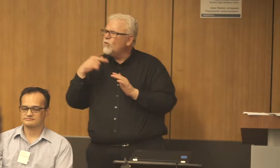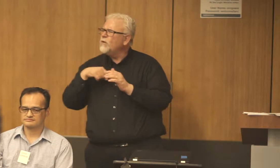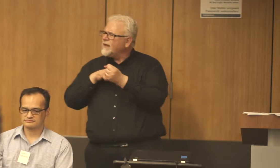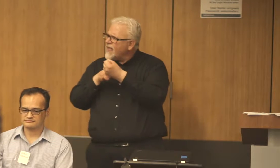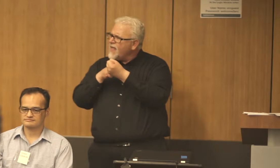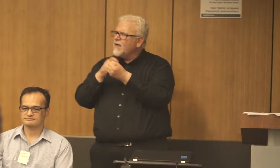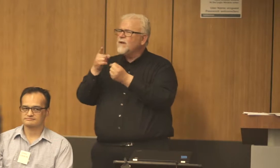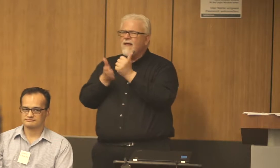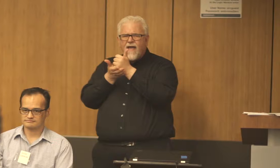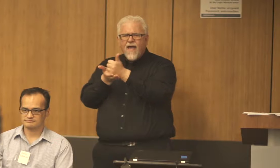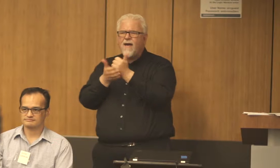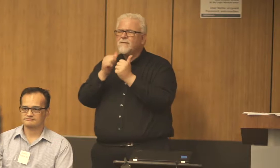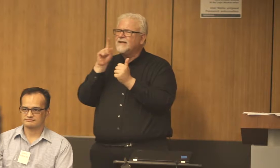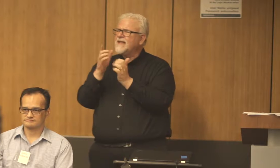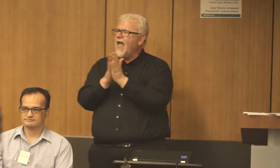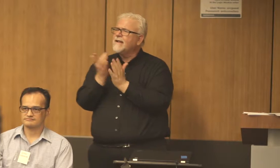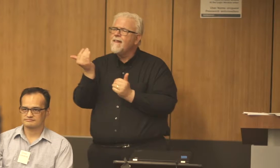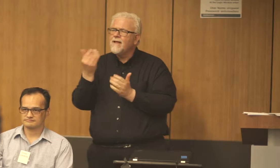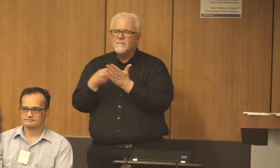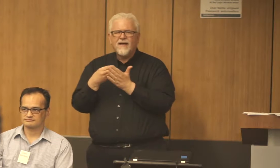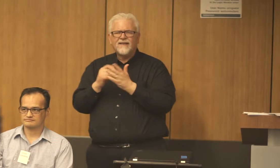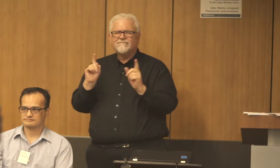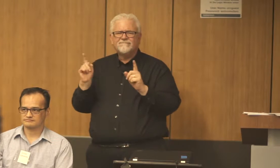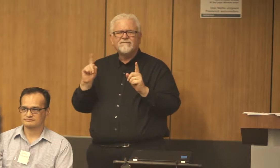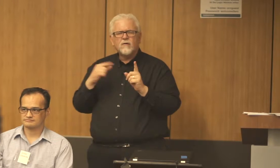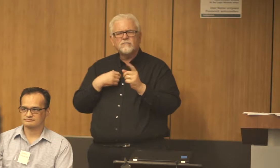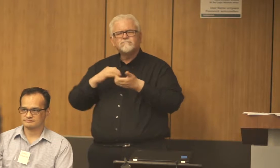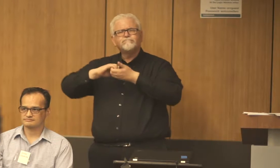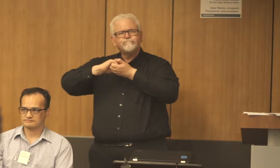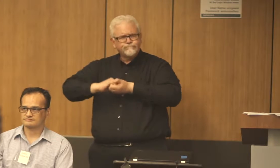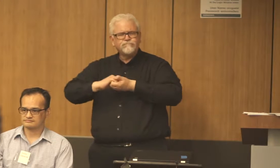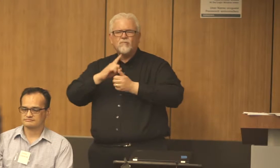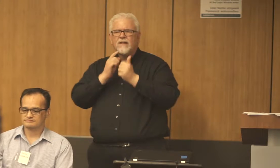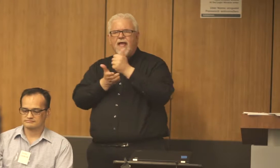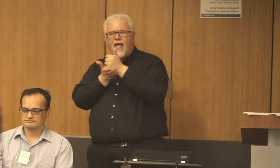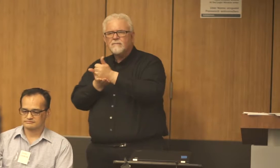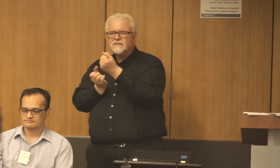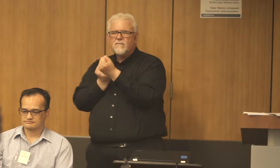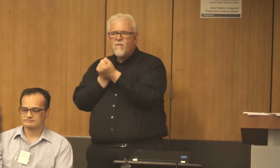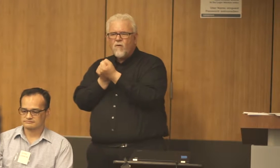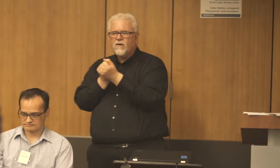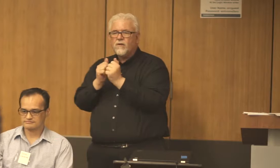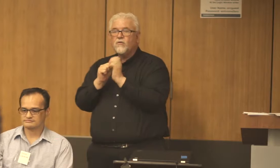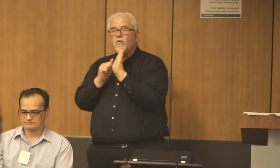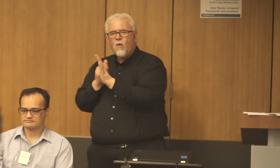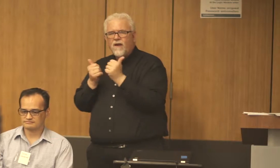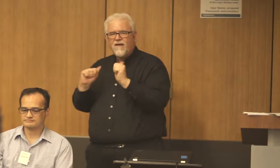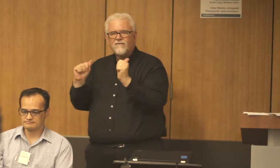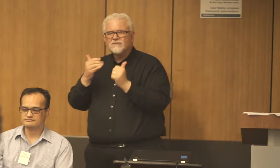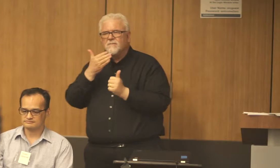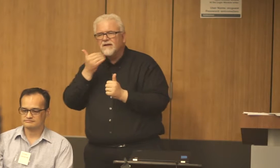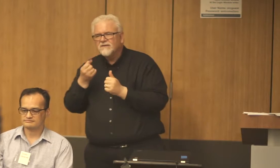you. We won't. We're not just asking for your money, but we're offering to really help you and be a supportive role in your efforts to